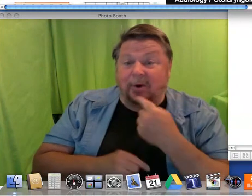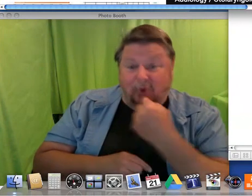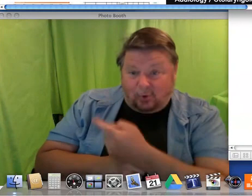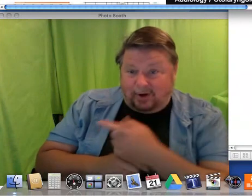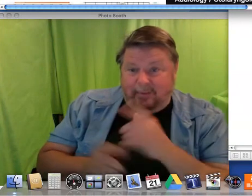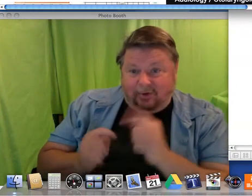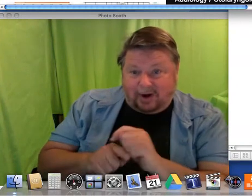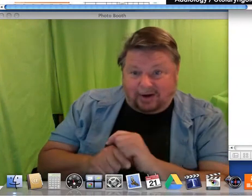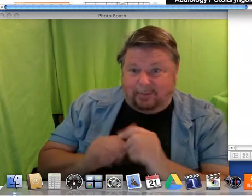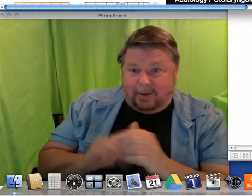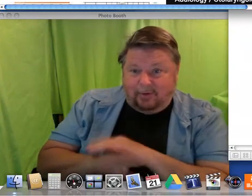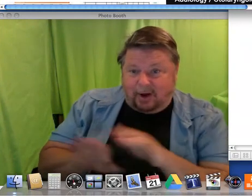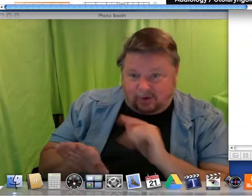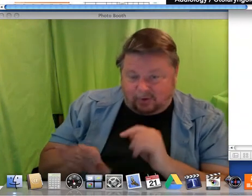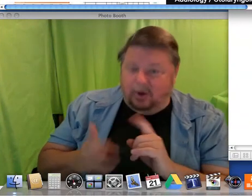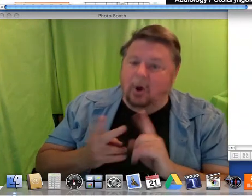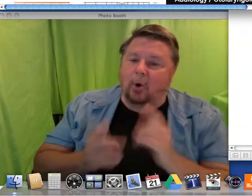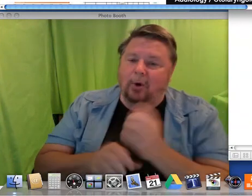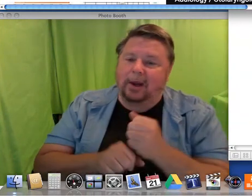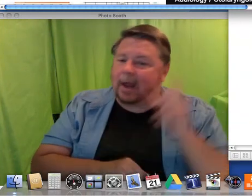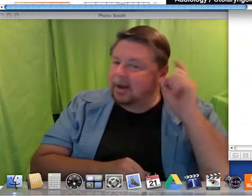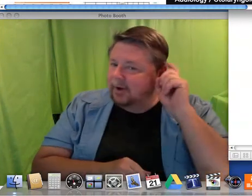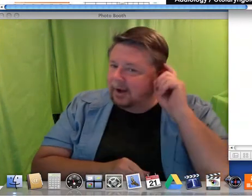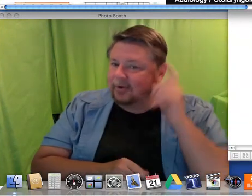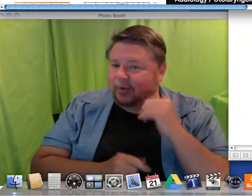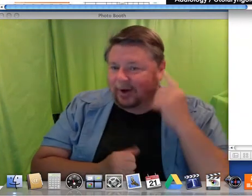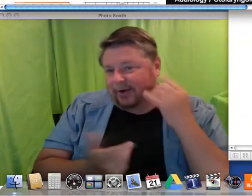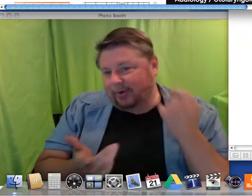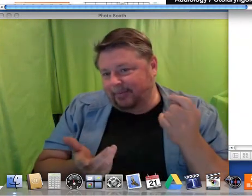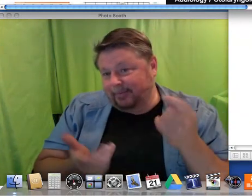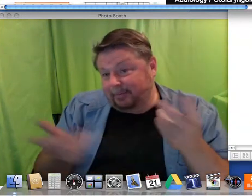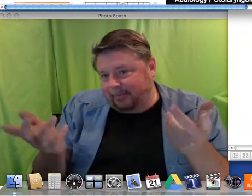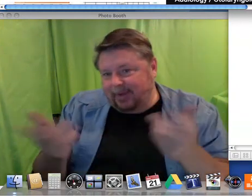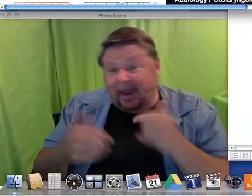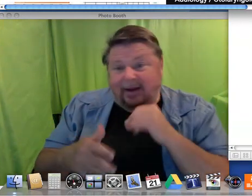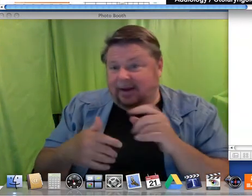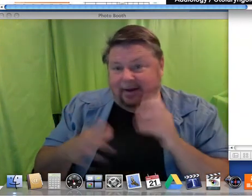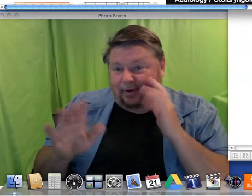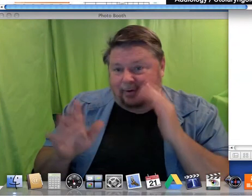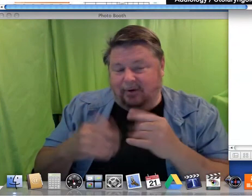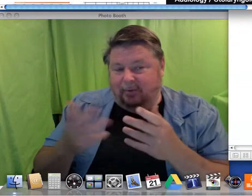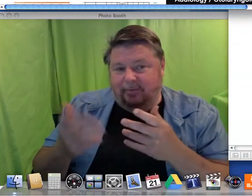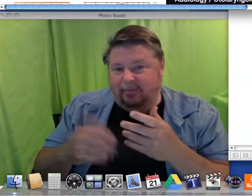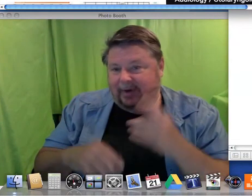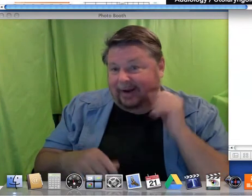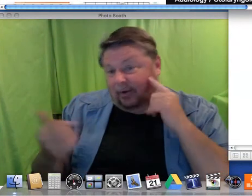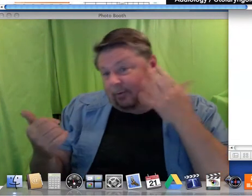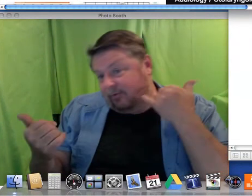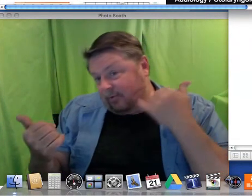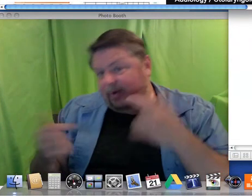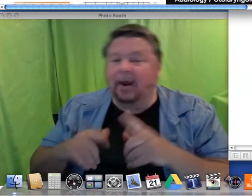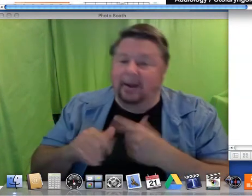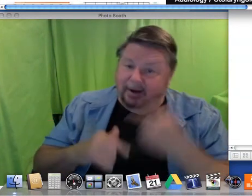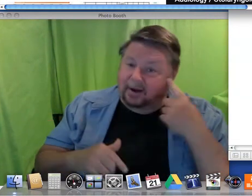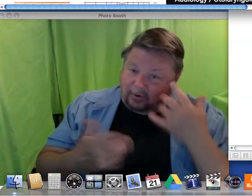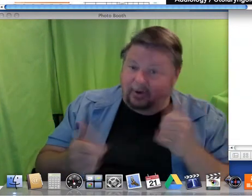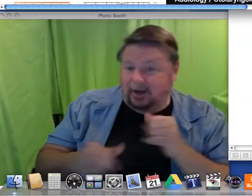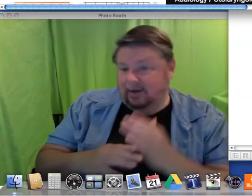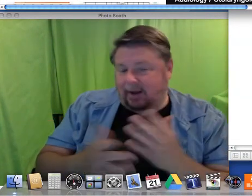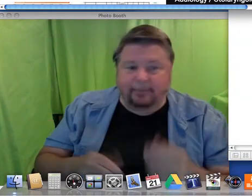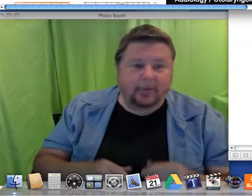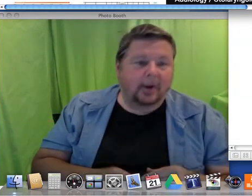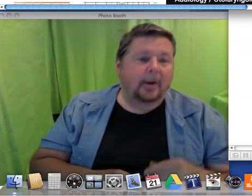someone told him and trained him how not to do it, or he got hearing aids so he could hear it. And he didn't hear it, he didn't hear it before, and he can hear it,